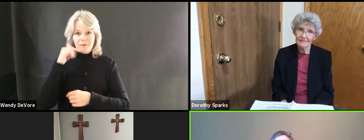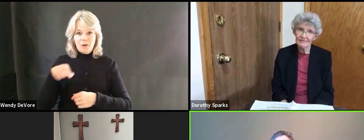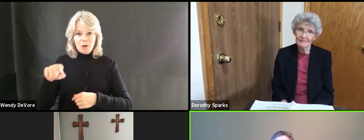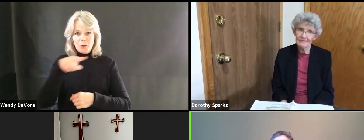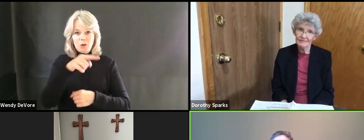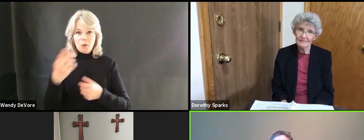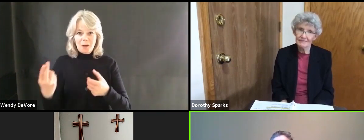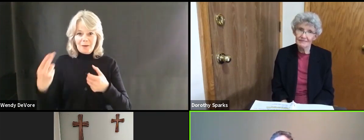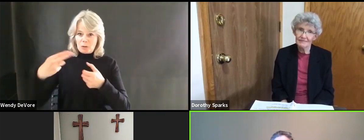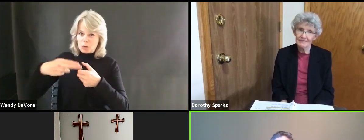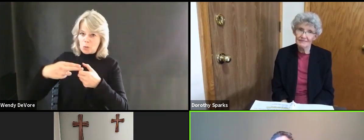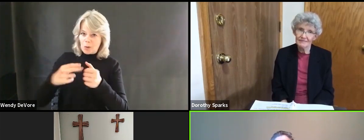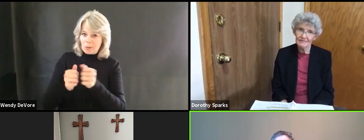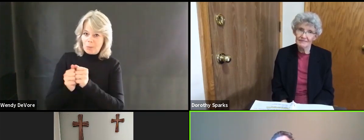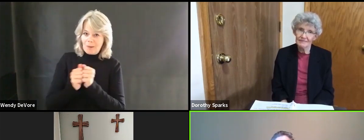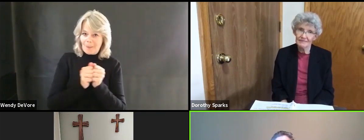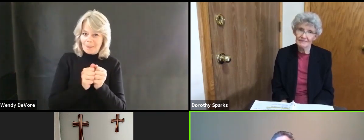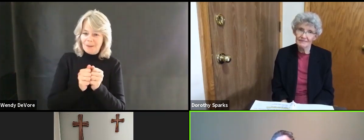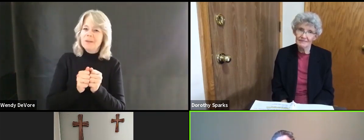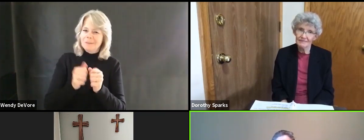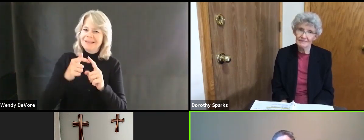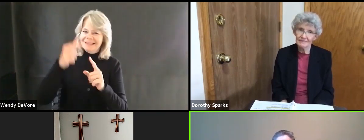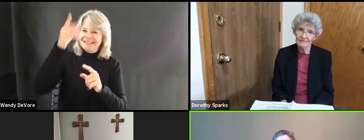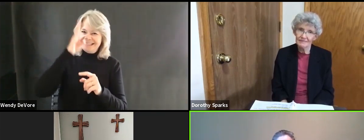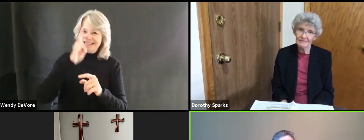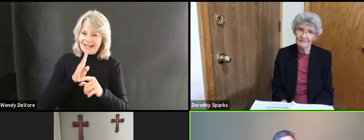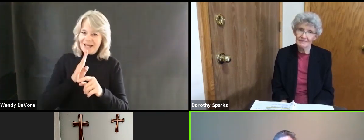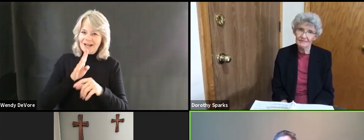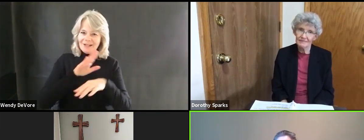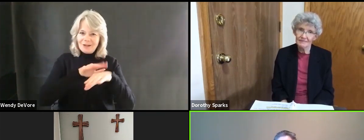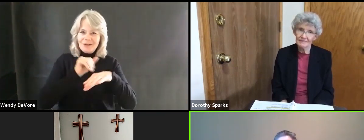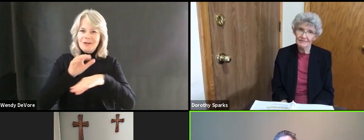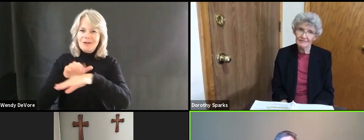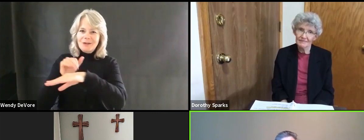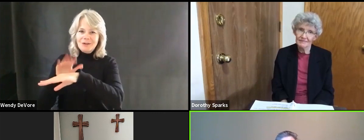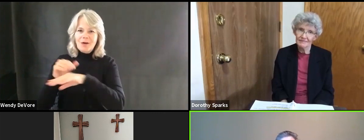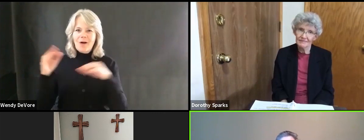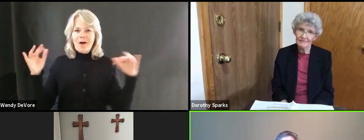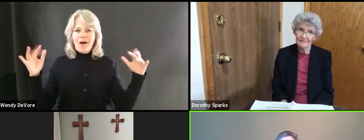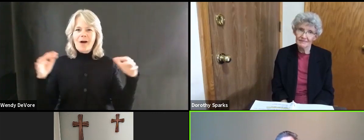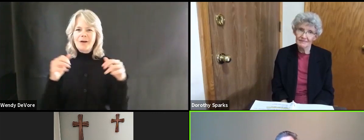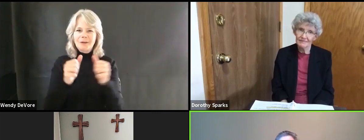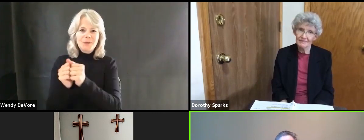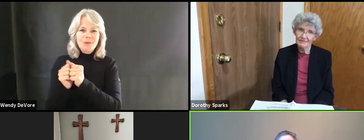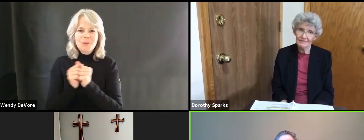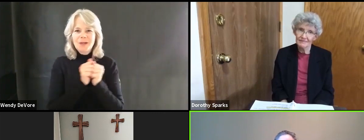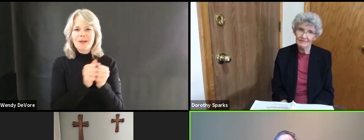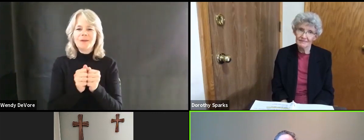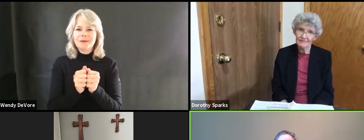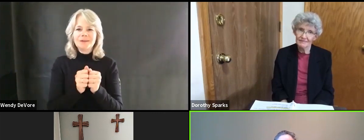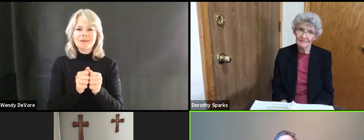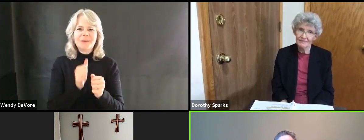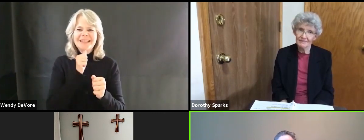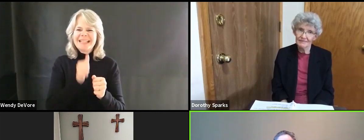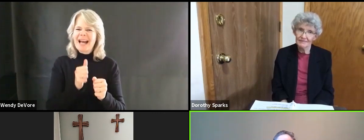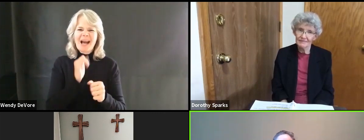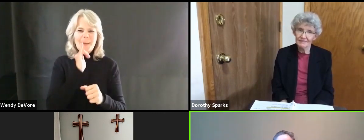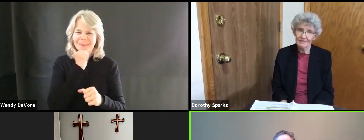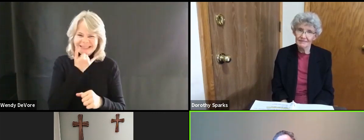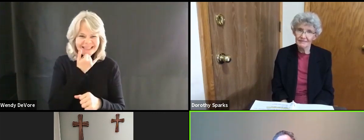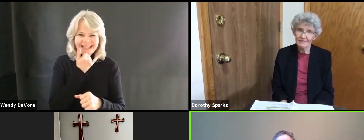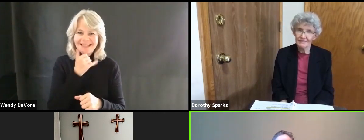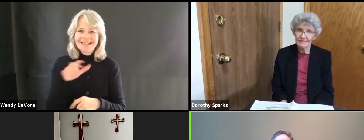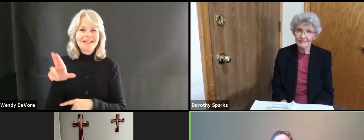because God brings us together. It's not some accident or mistake, but through